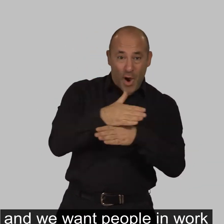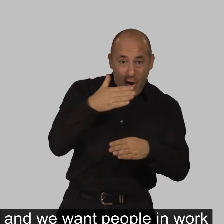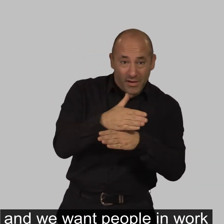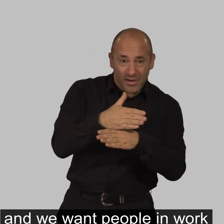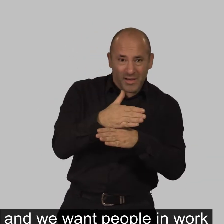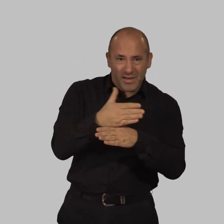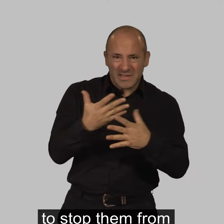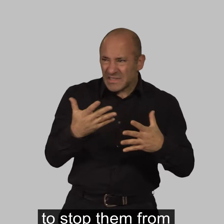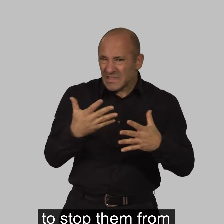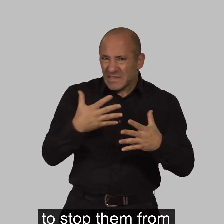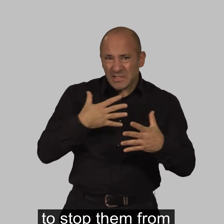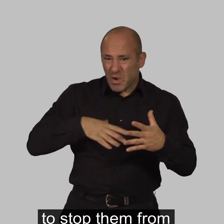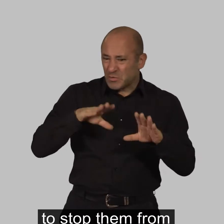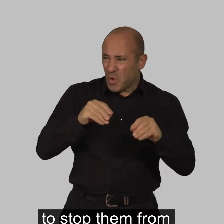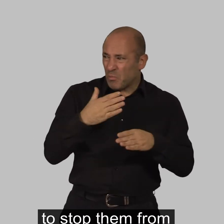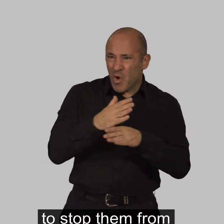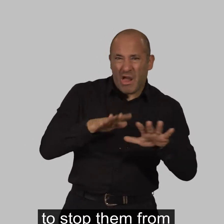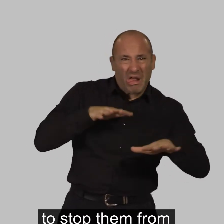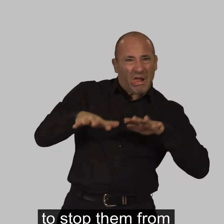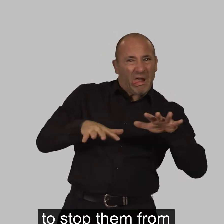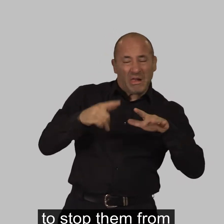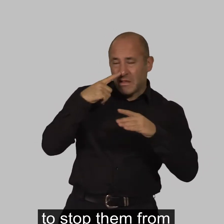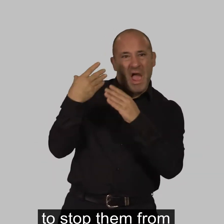need to stop them from falling out of work.